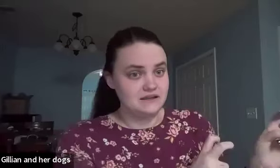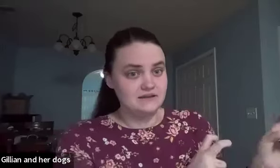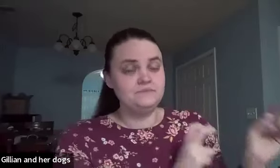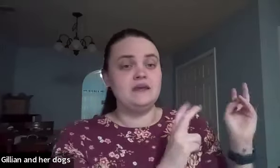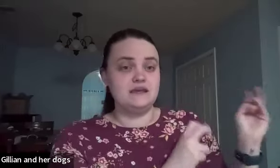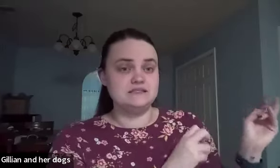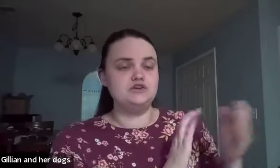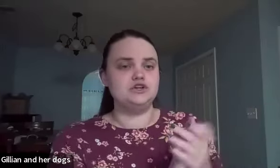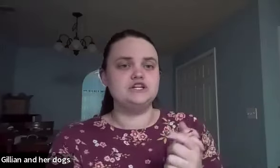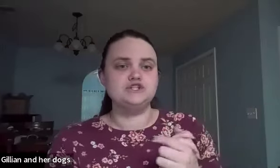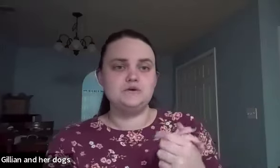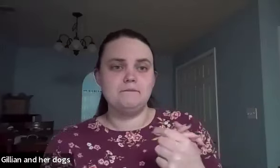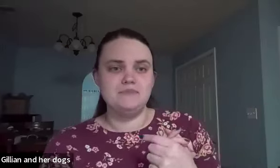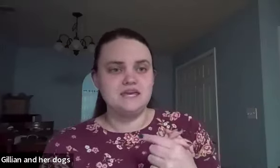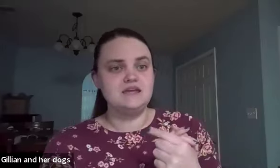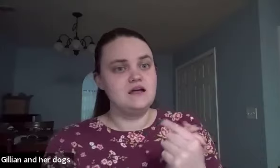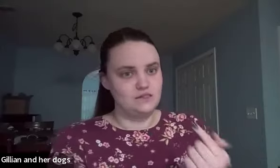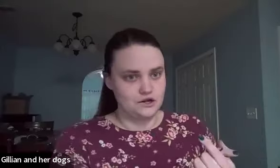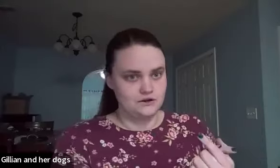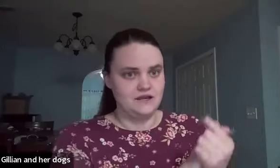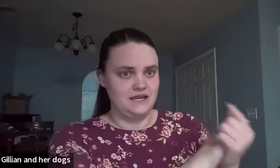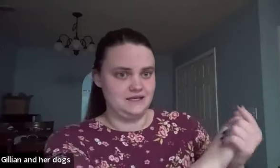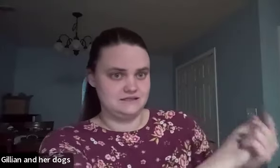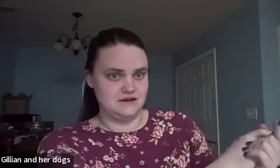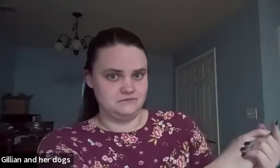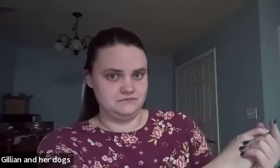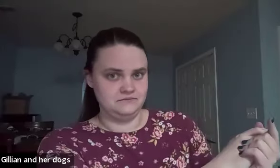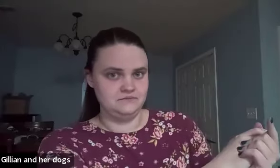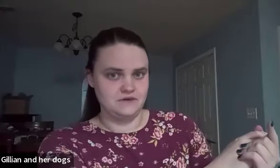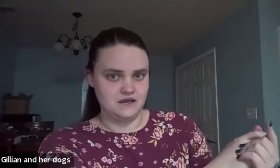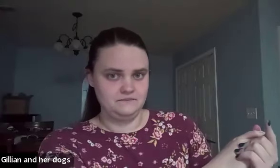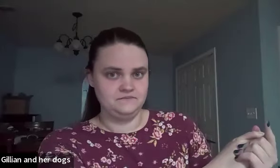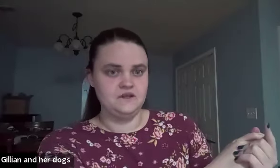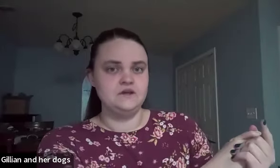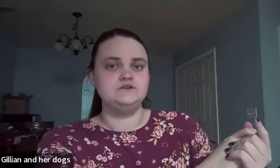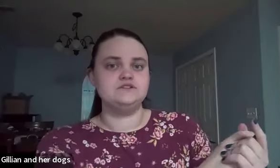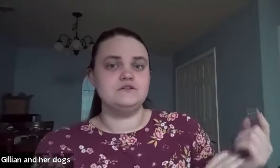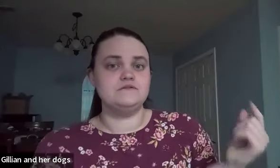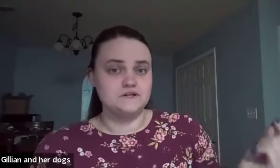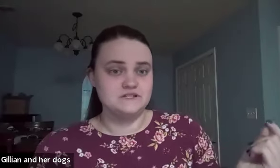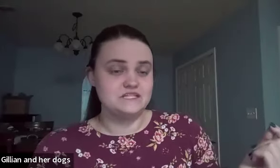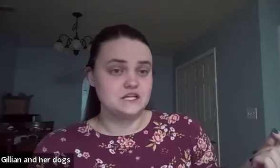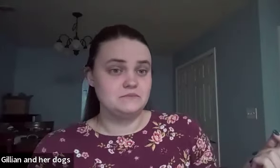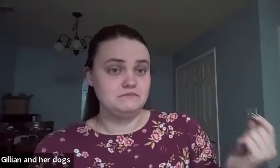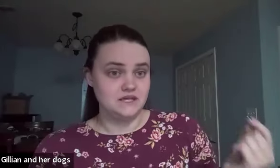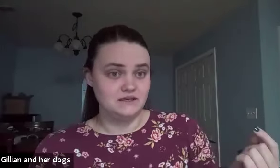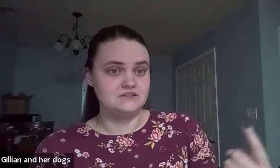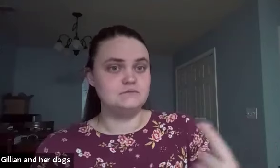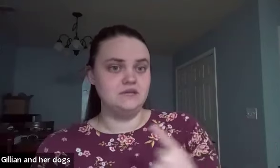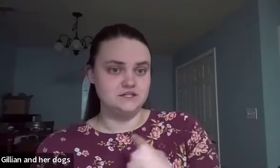learning ASL. You're gonna do me learn ASL. Okay. So the first one's gonna be me. So me